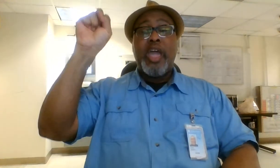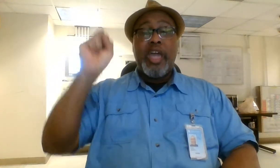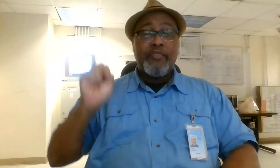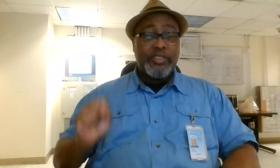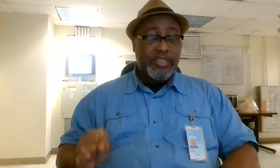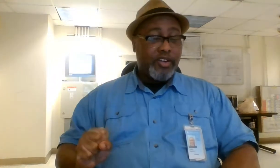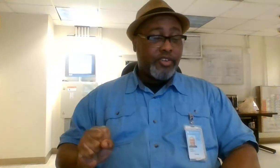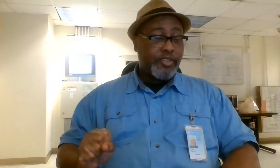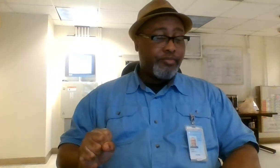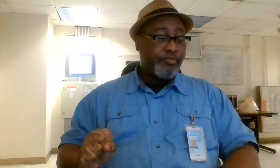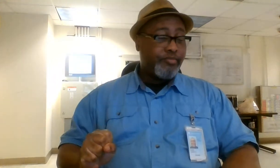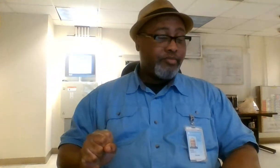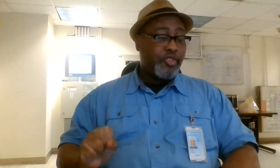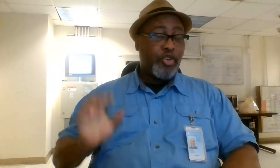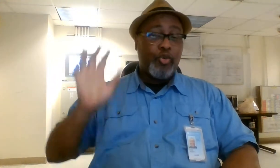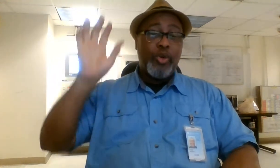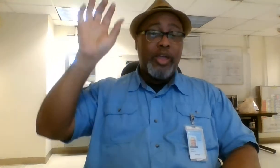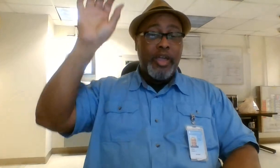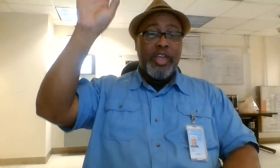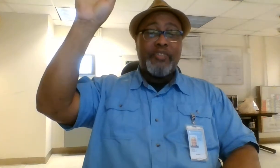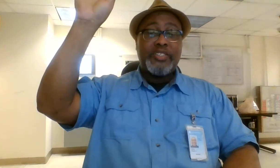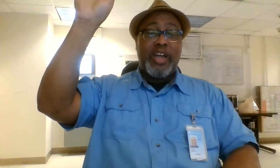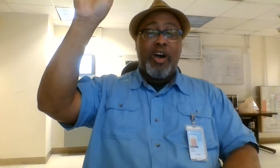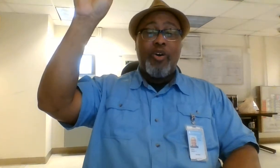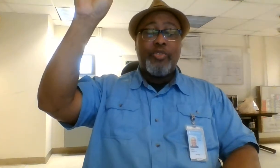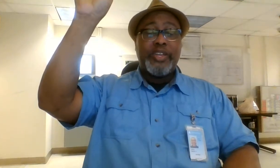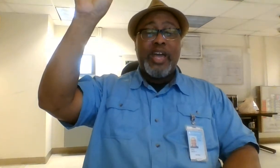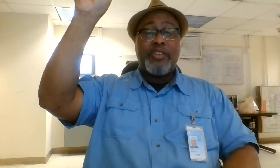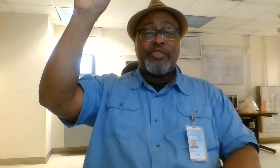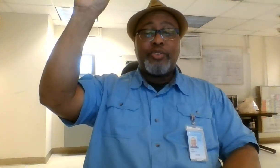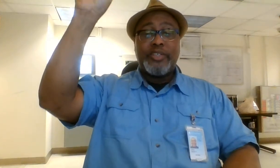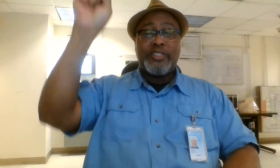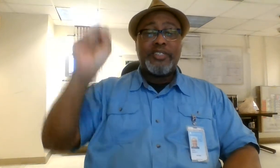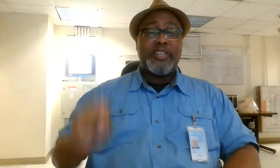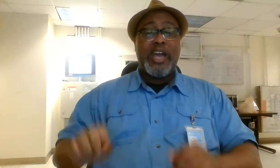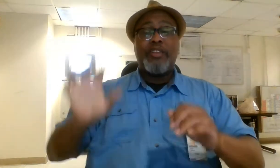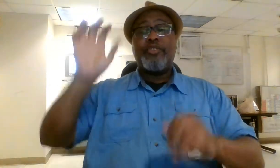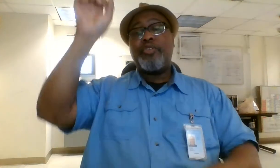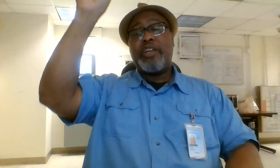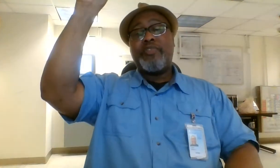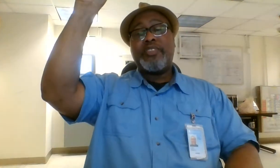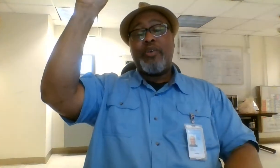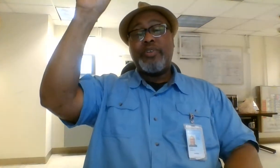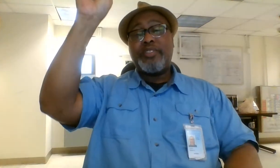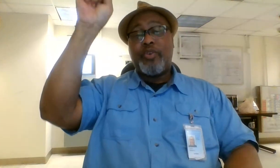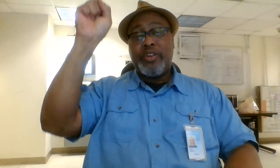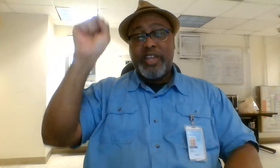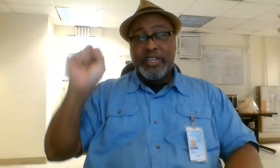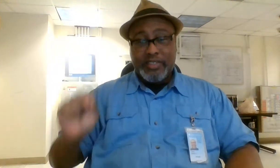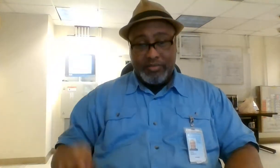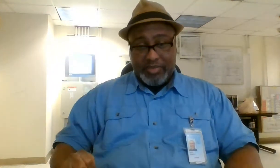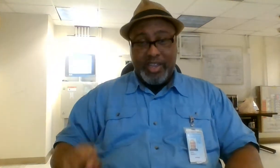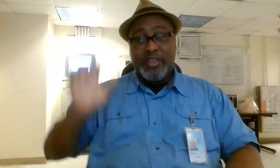Every Saturday. So if it's all the calendar. This is the calendar. if it's always on that day.